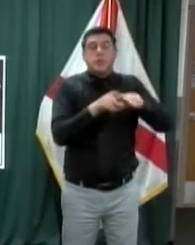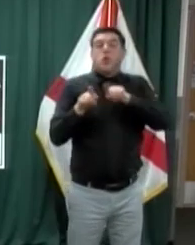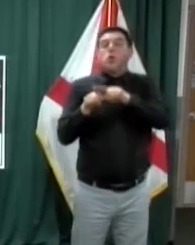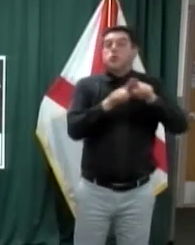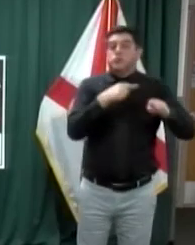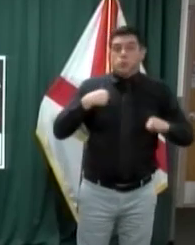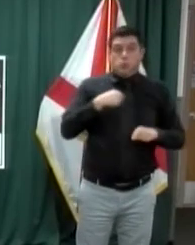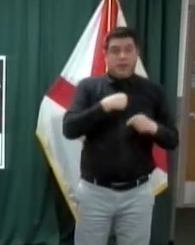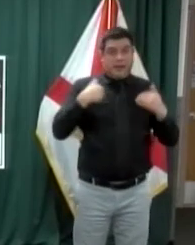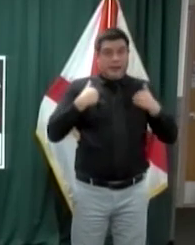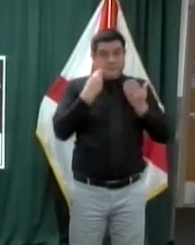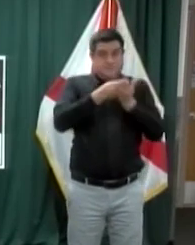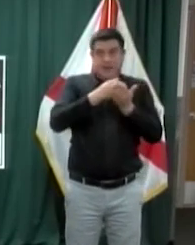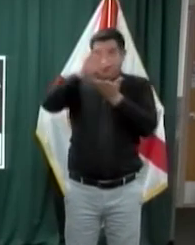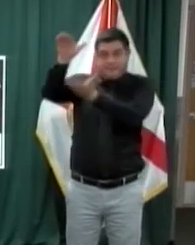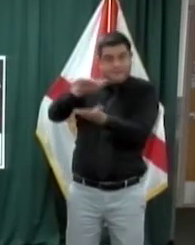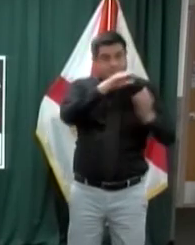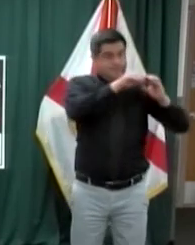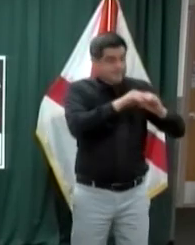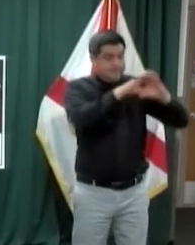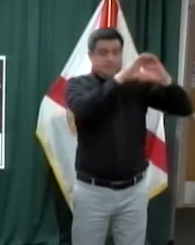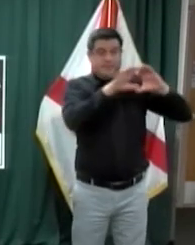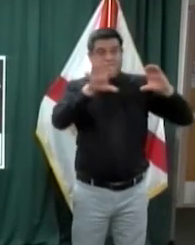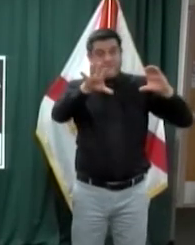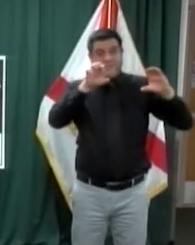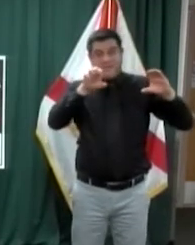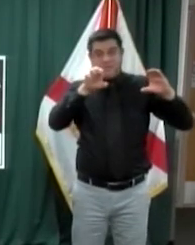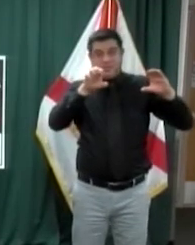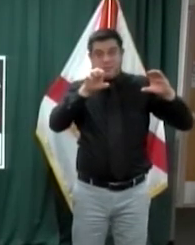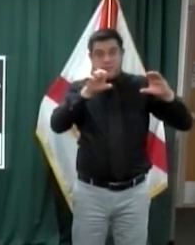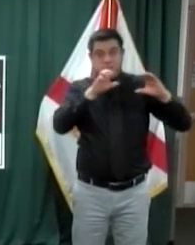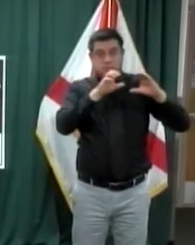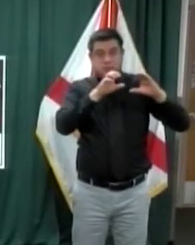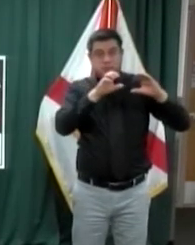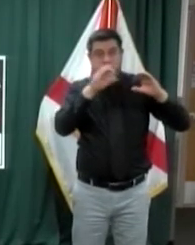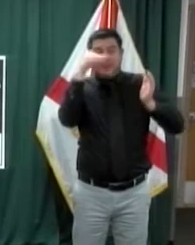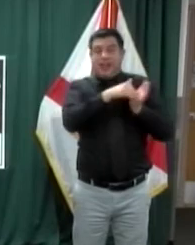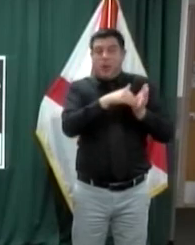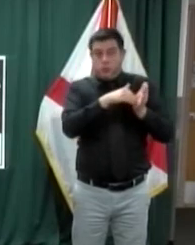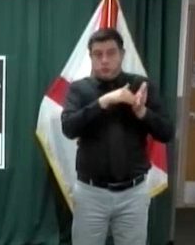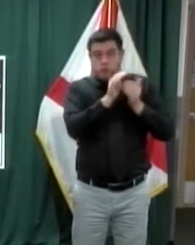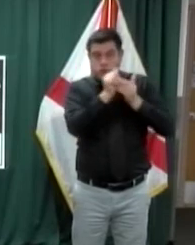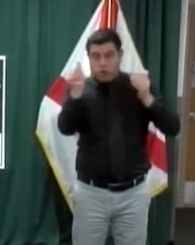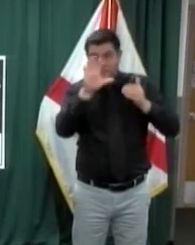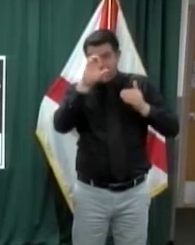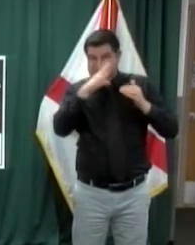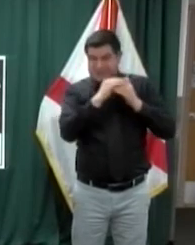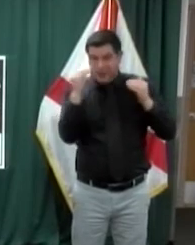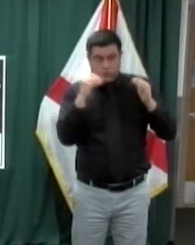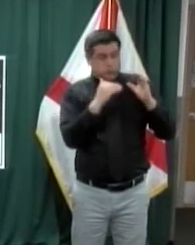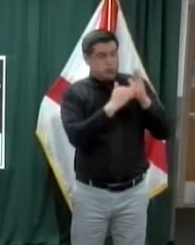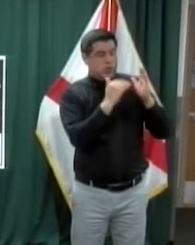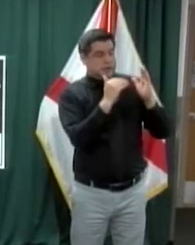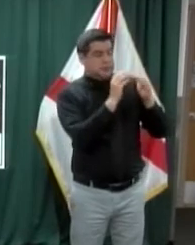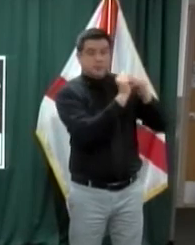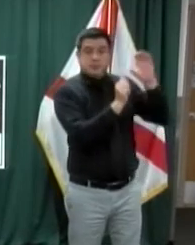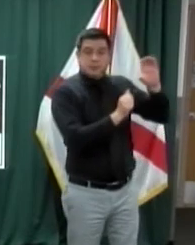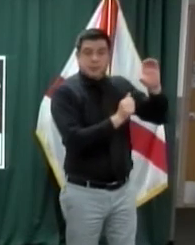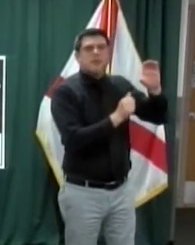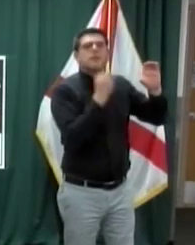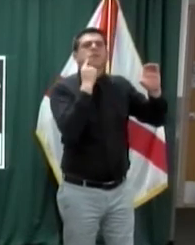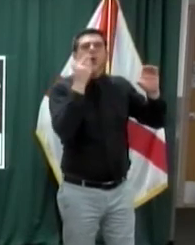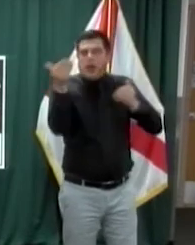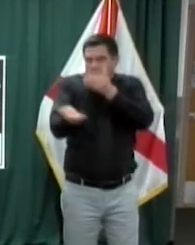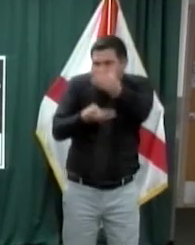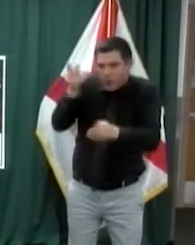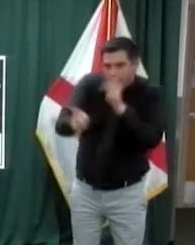internship wages in the next couple of months. In Seminole, we have to date actually also put people into training